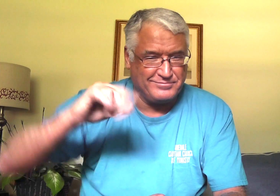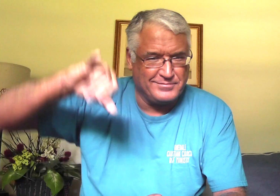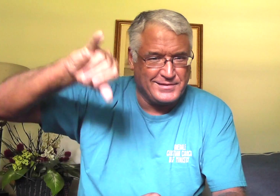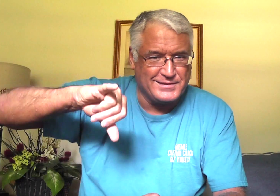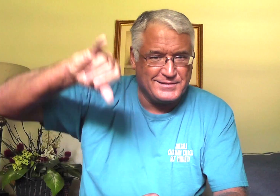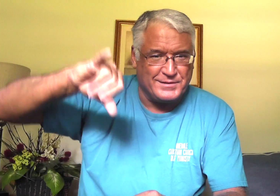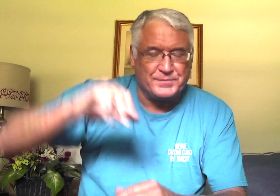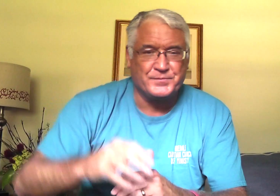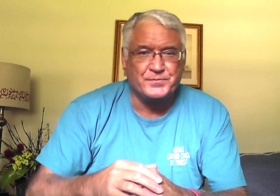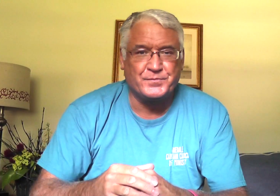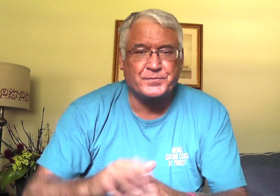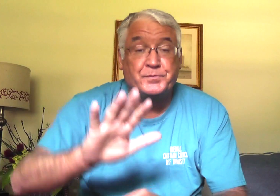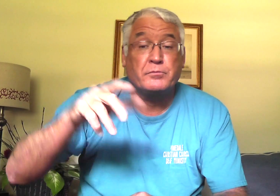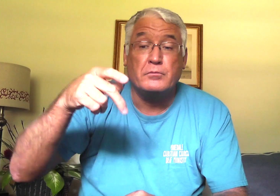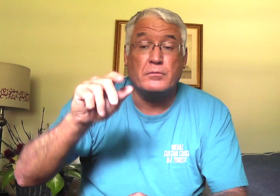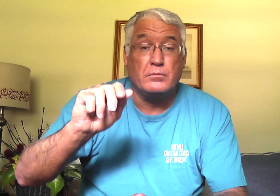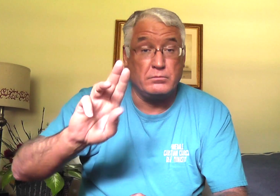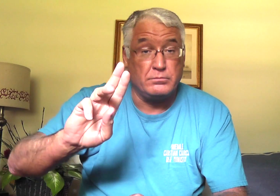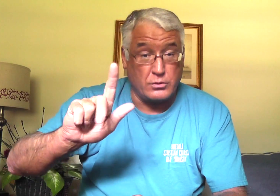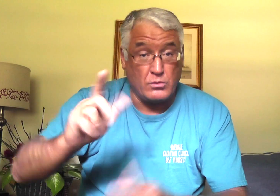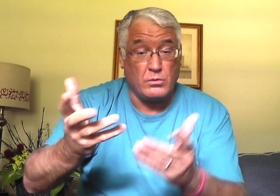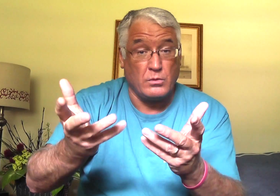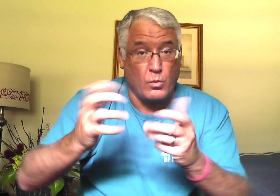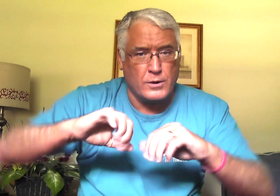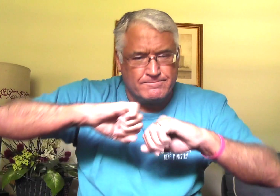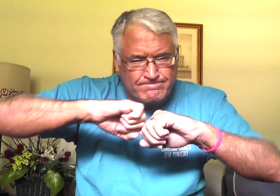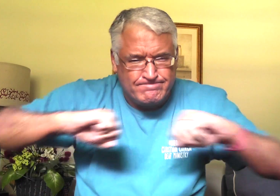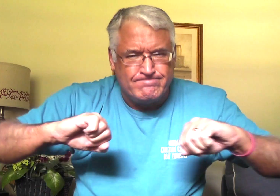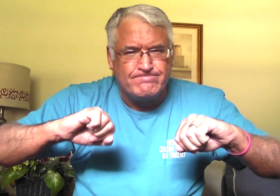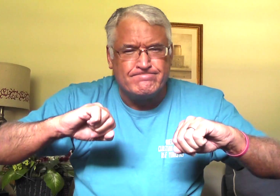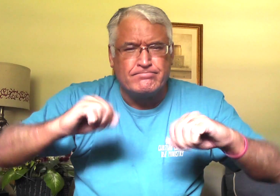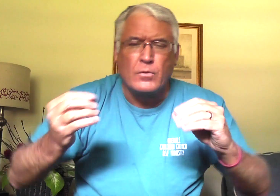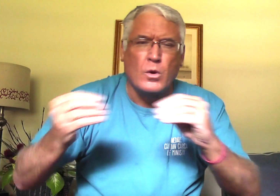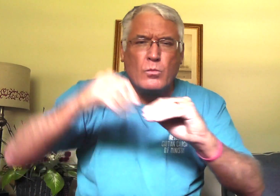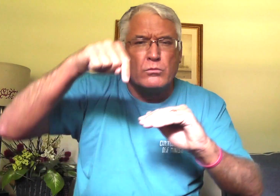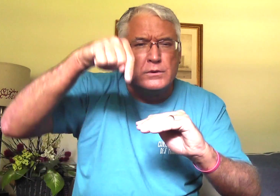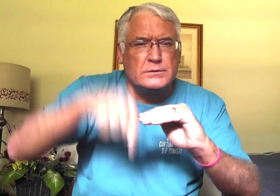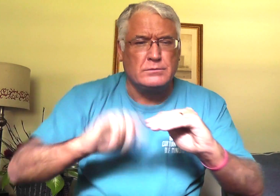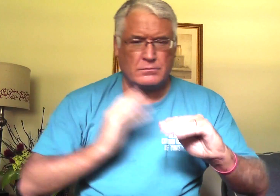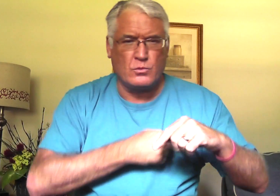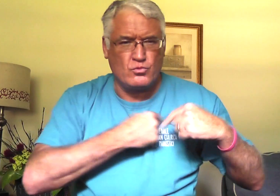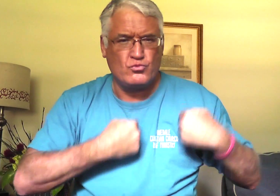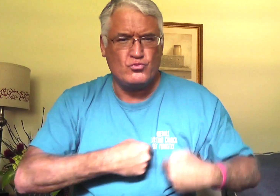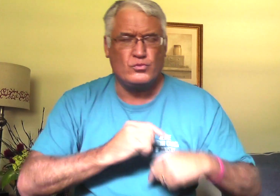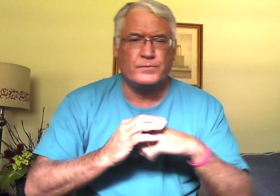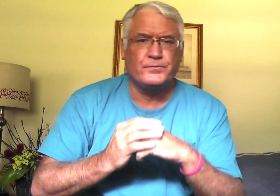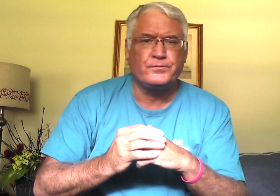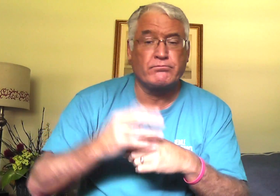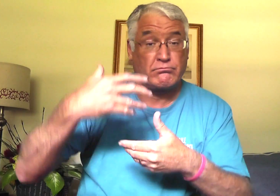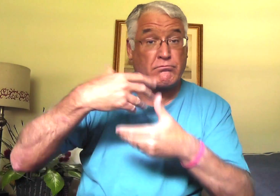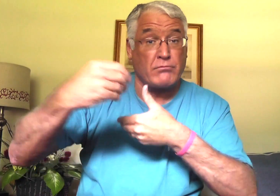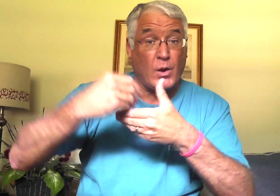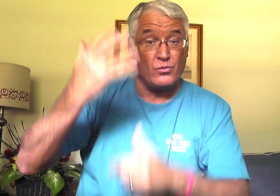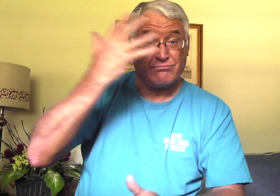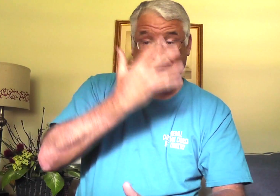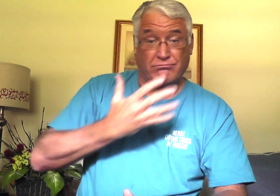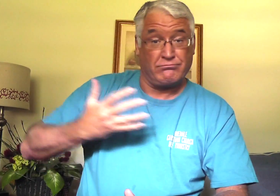You see the similarity in this. Paul wants us to open up our hearts and dig